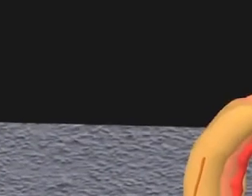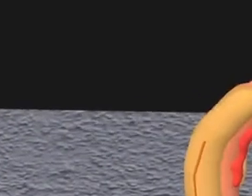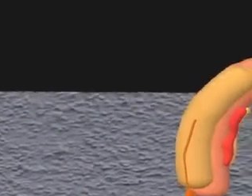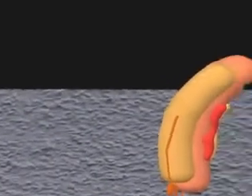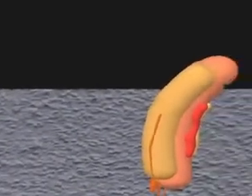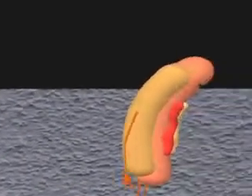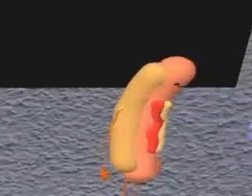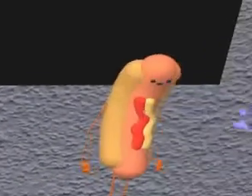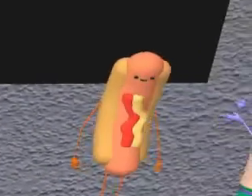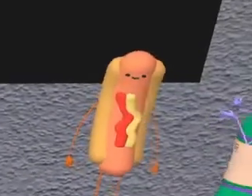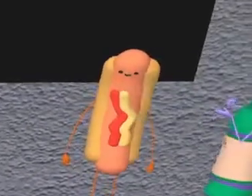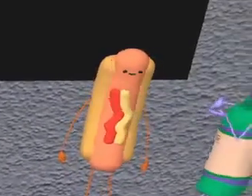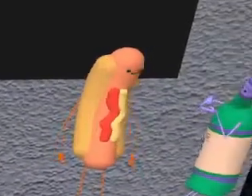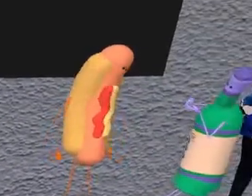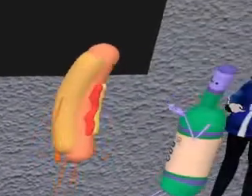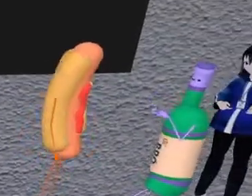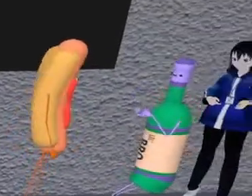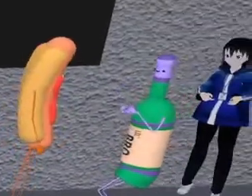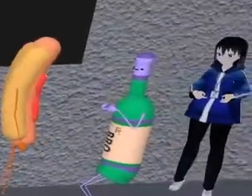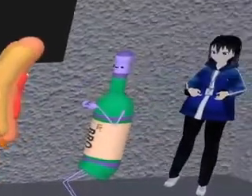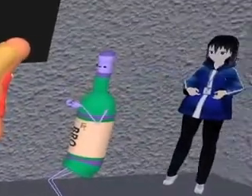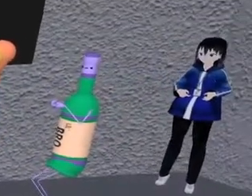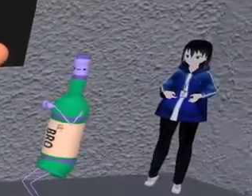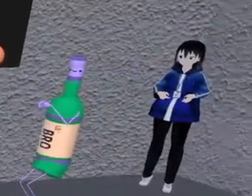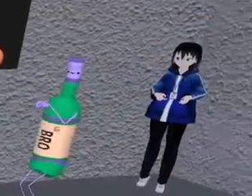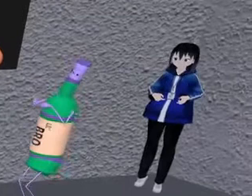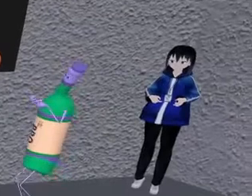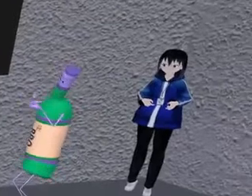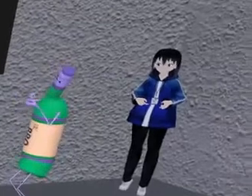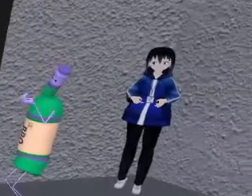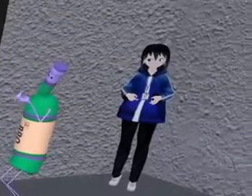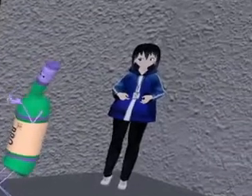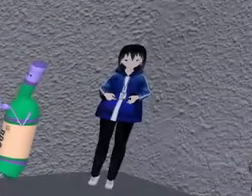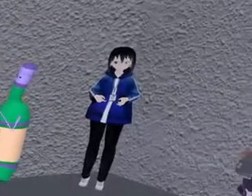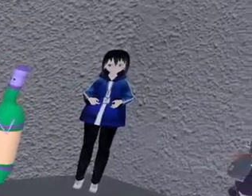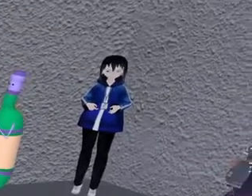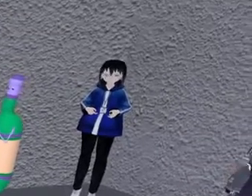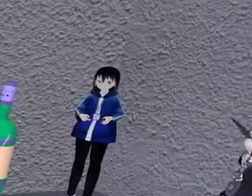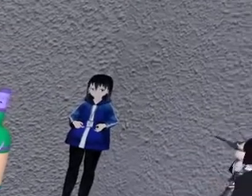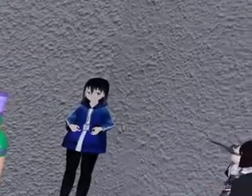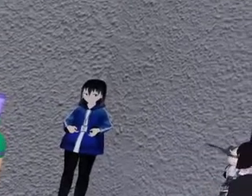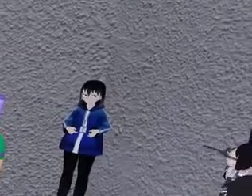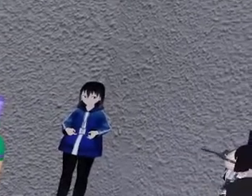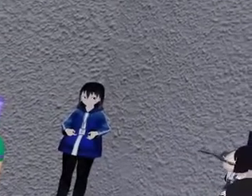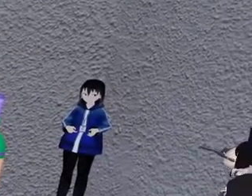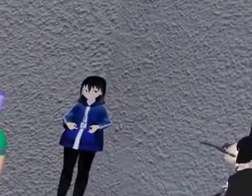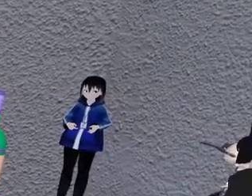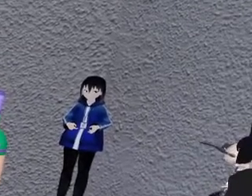Almost. Close. Okay, I'm gonna give you a limit of a few more minutes, because it's almost